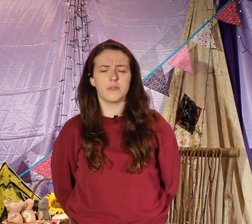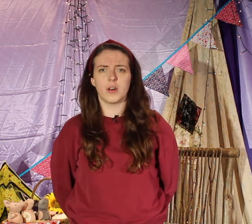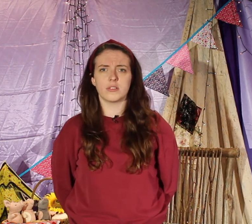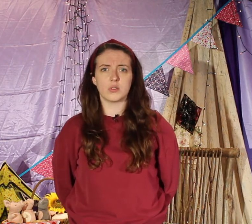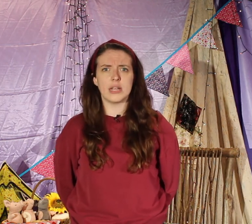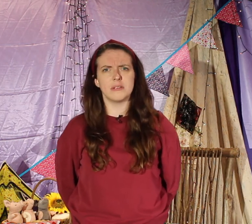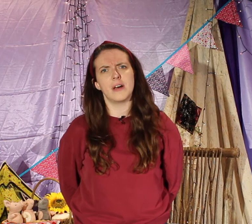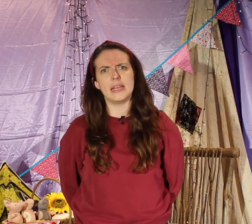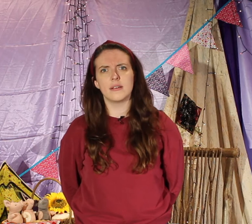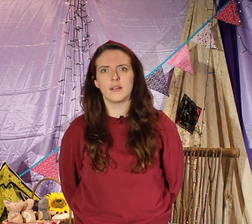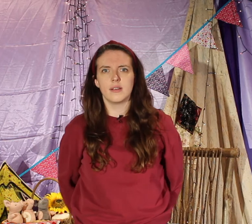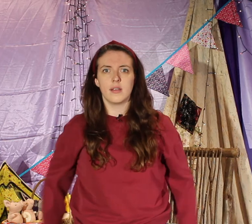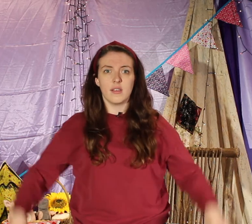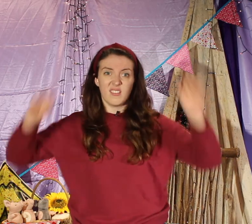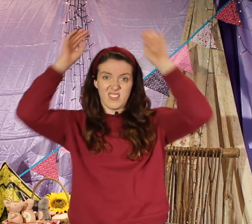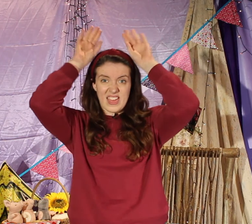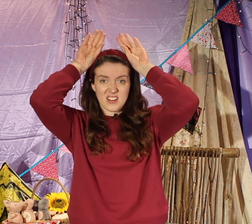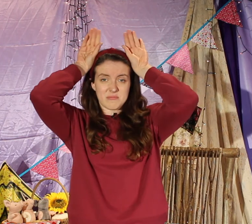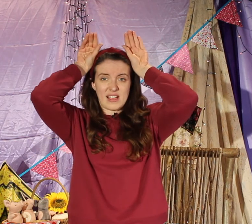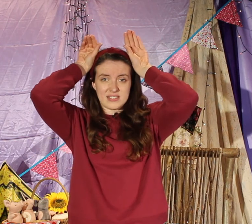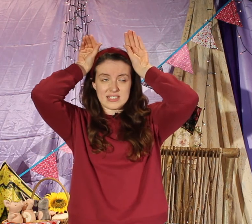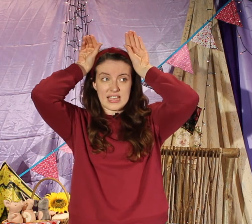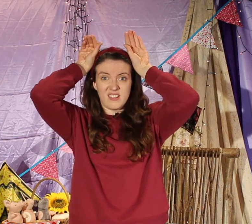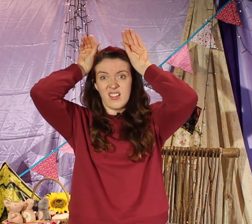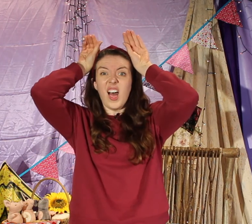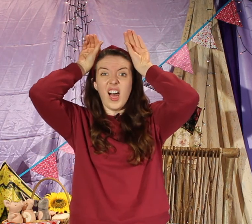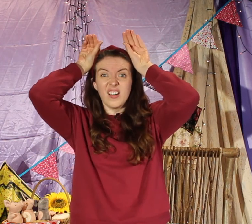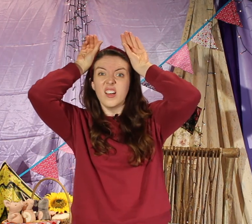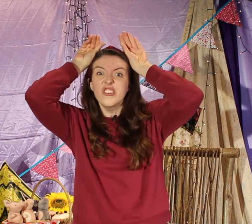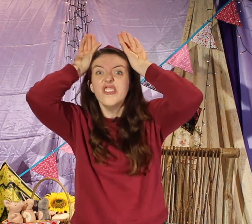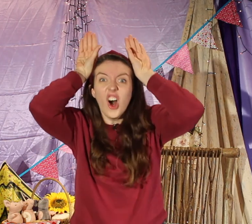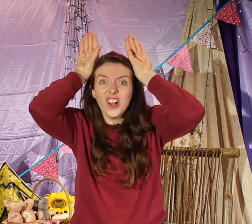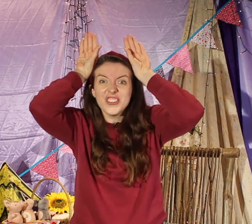fox that's trying to be funny? The hare smiled and said, huh, not.